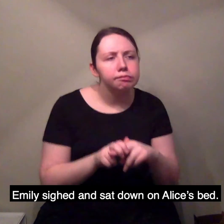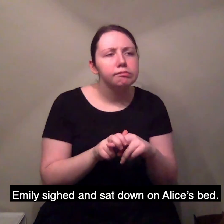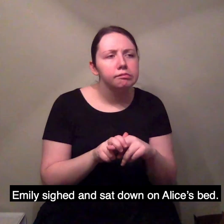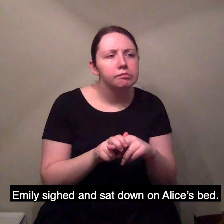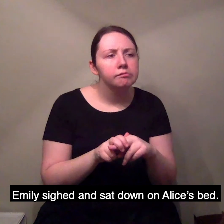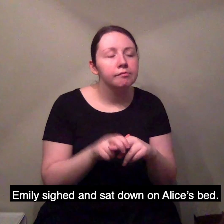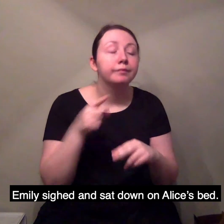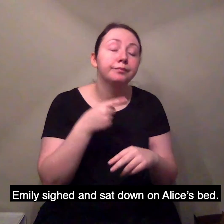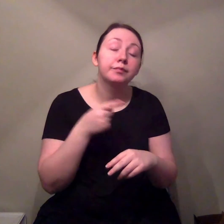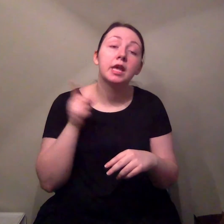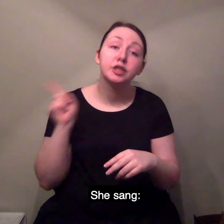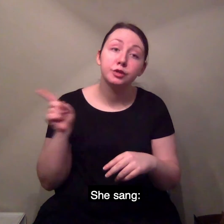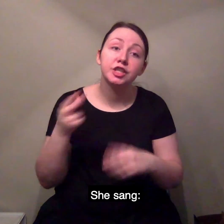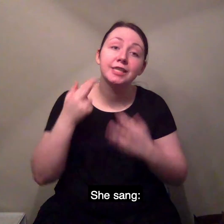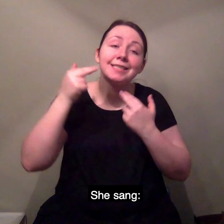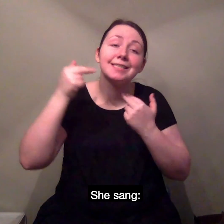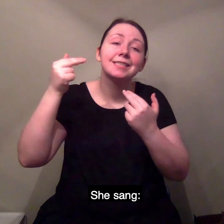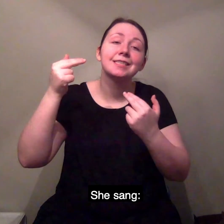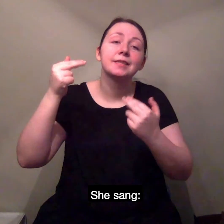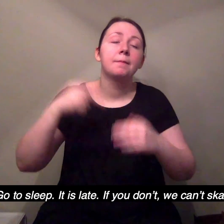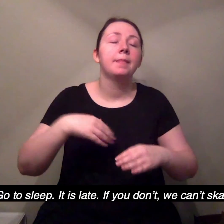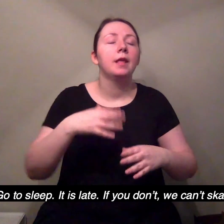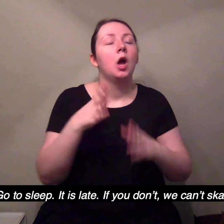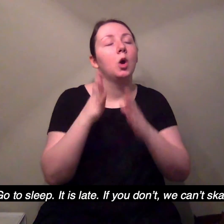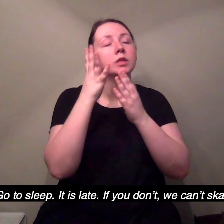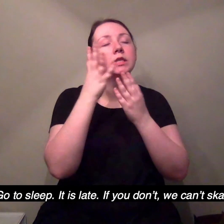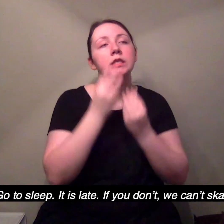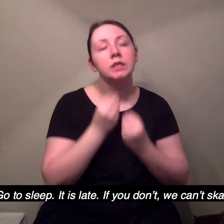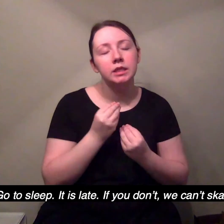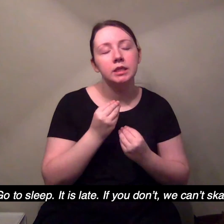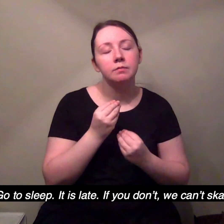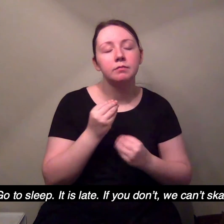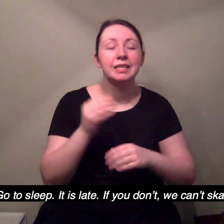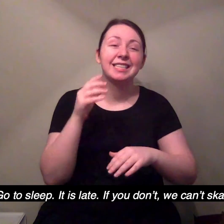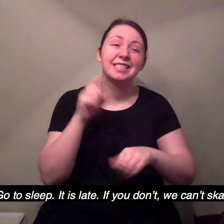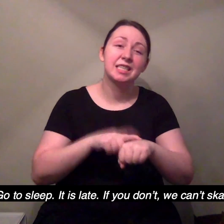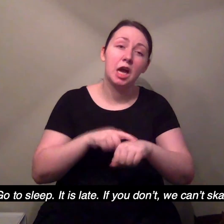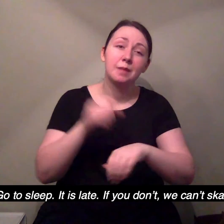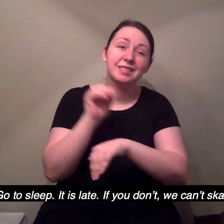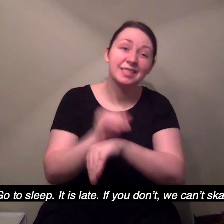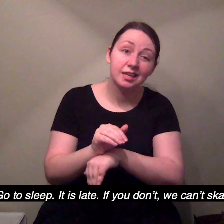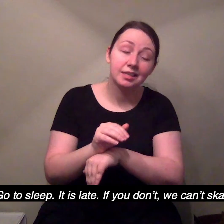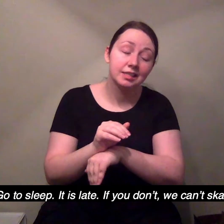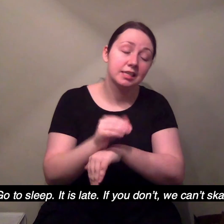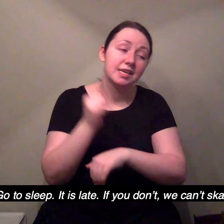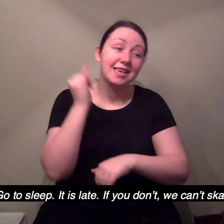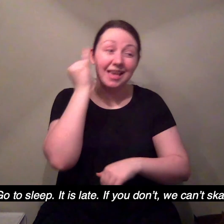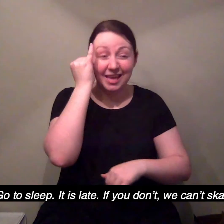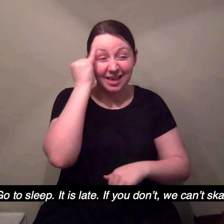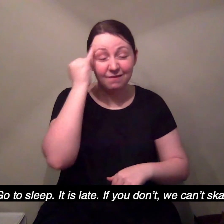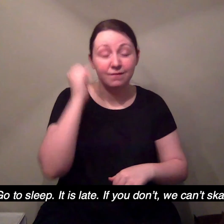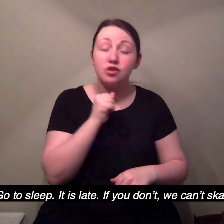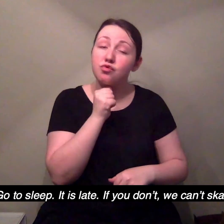Alice's bed. She sang, Go to sleep, it is late. If you don't, we can't